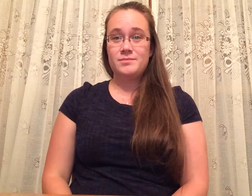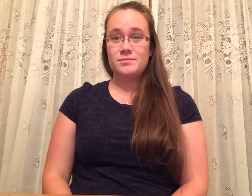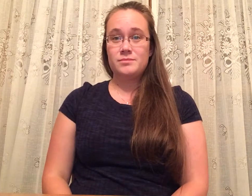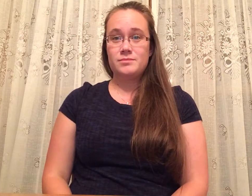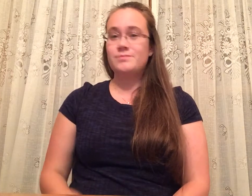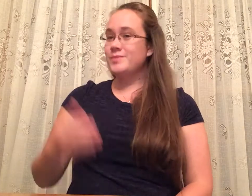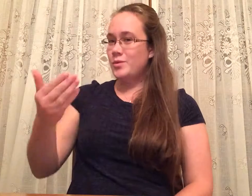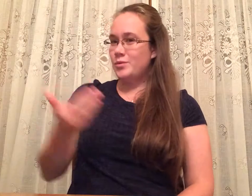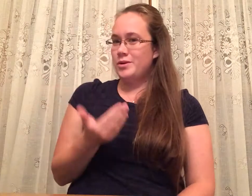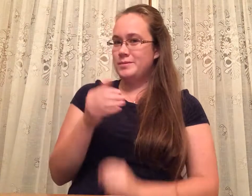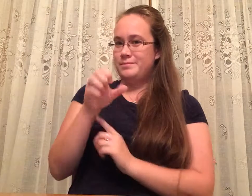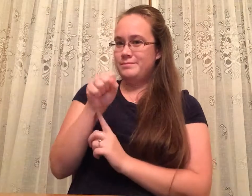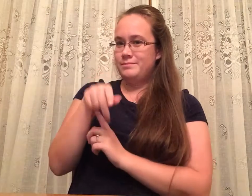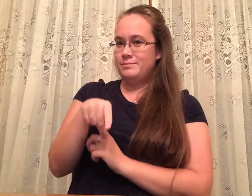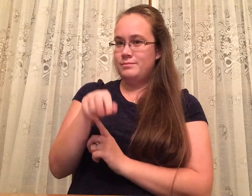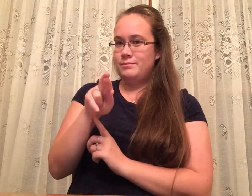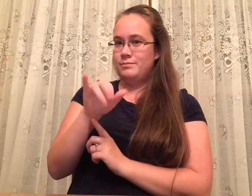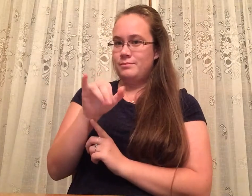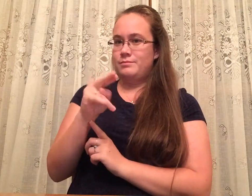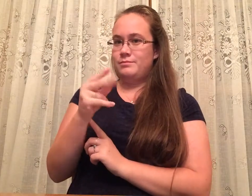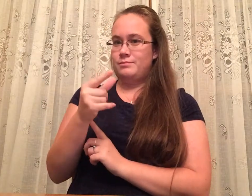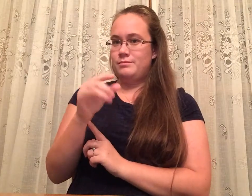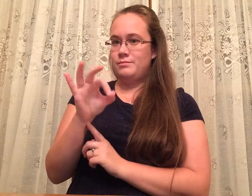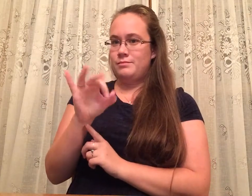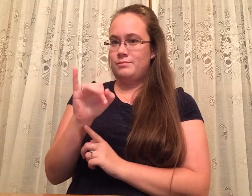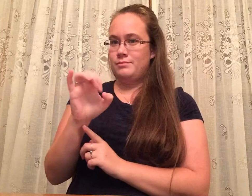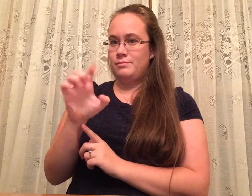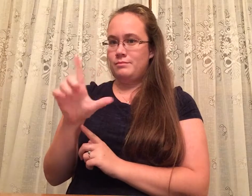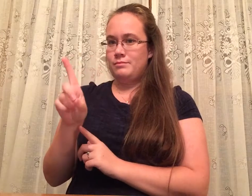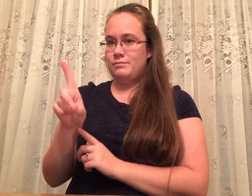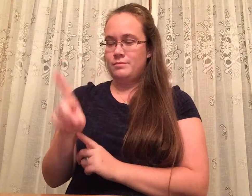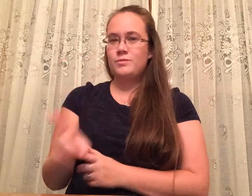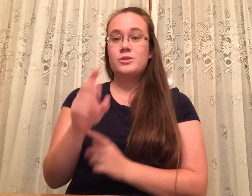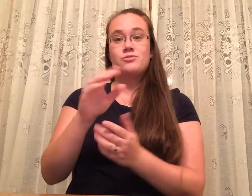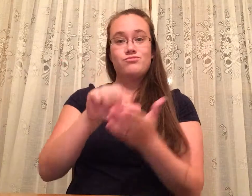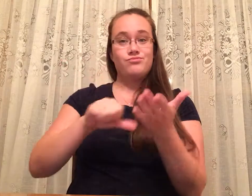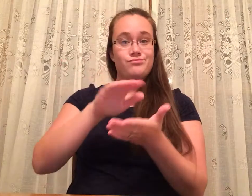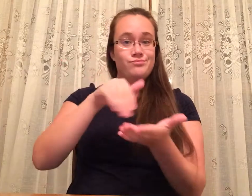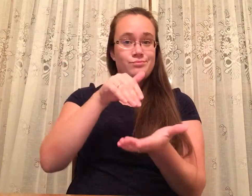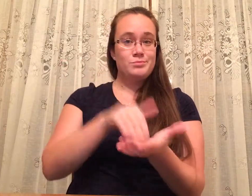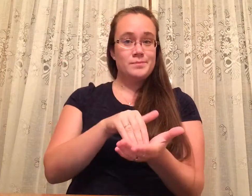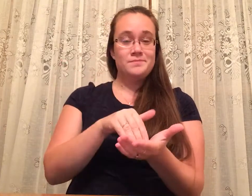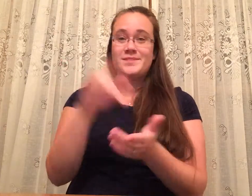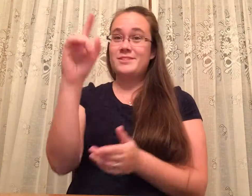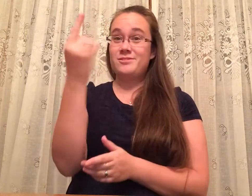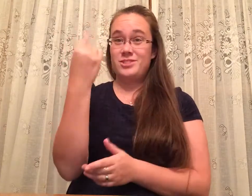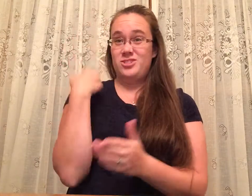to Springfield Clinic's Ambulatory Surgery and Endoscopy Center. Your first stop is the check-in counter. They will ask